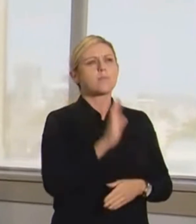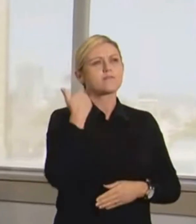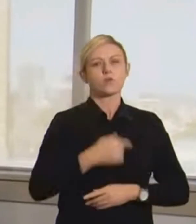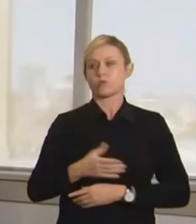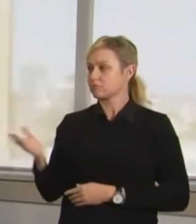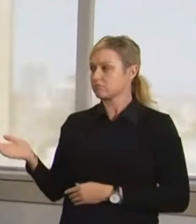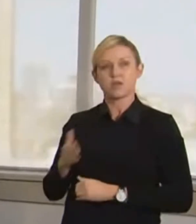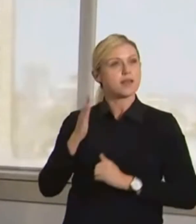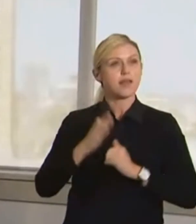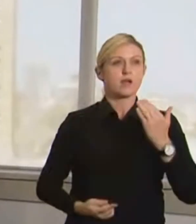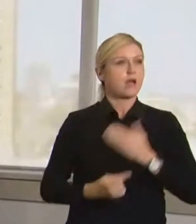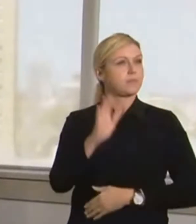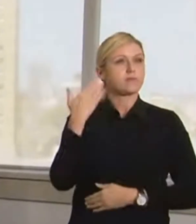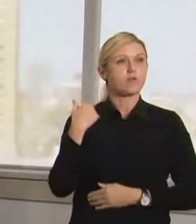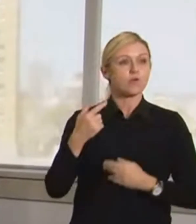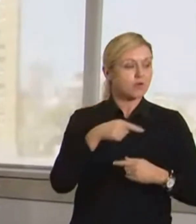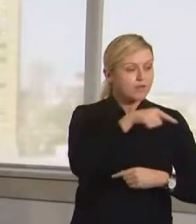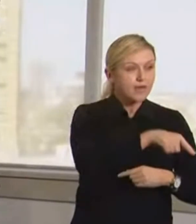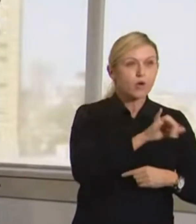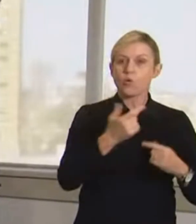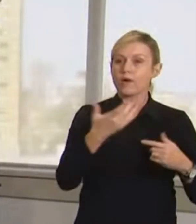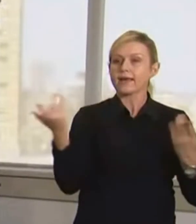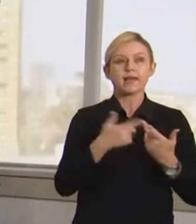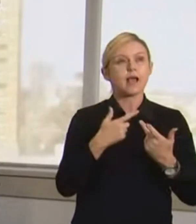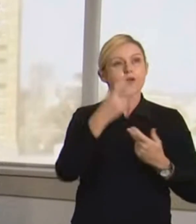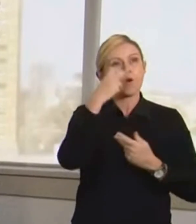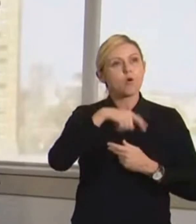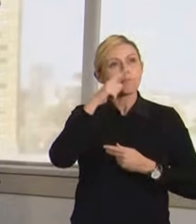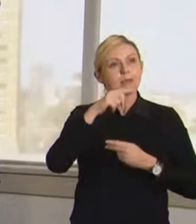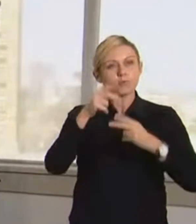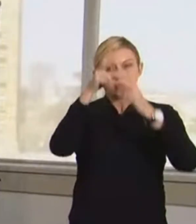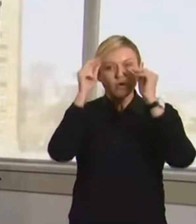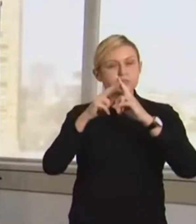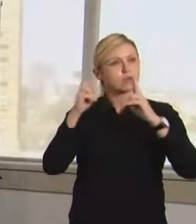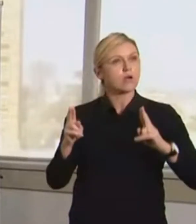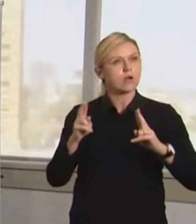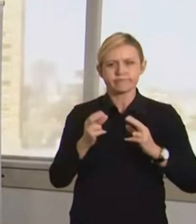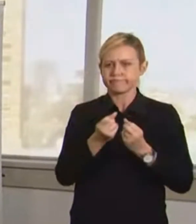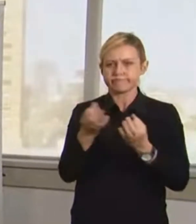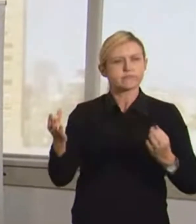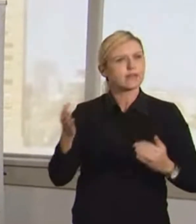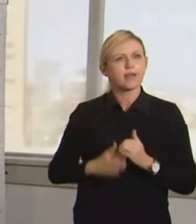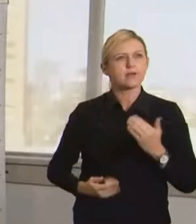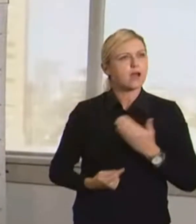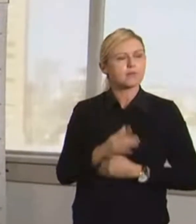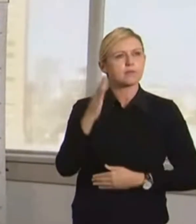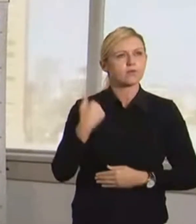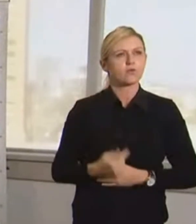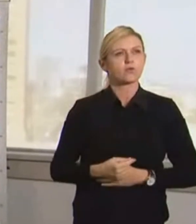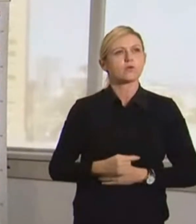care facility anywhere. And I think it's certainly, as this virus has progressed through our